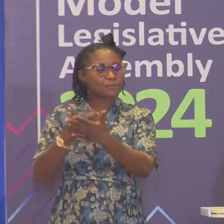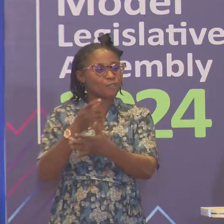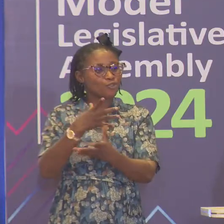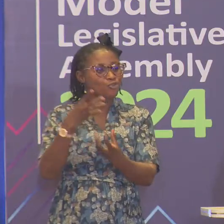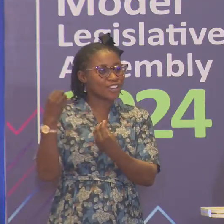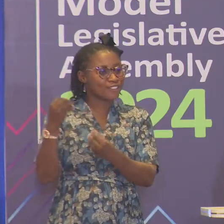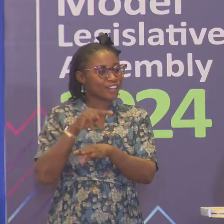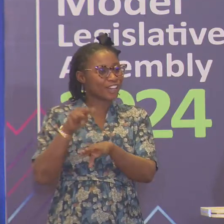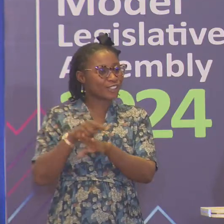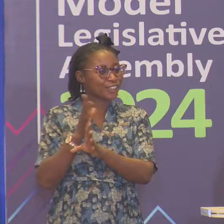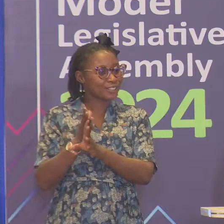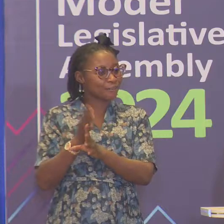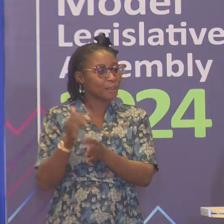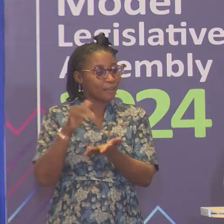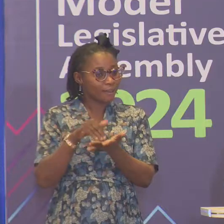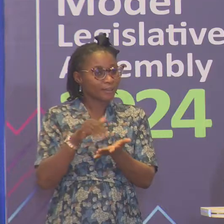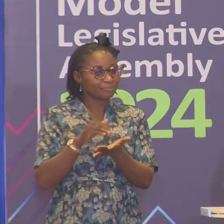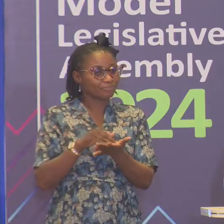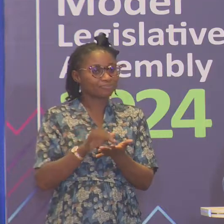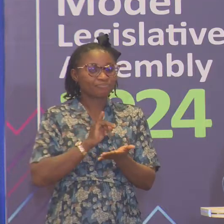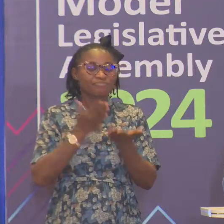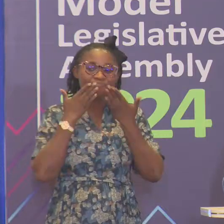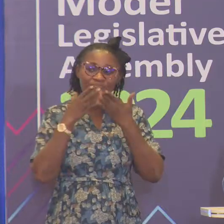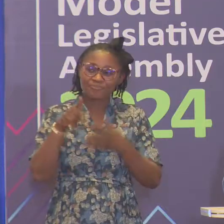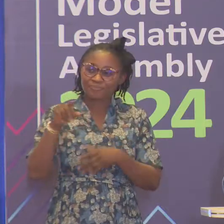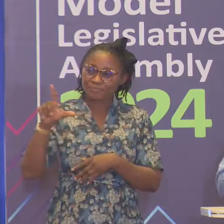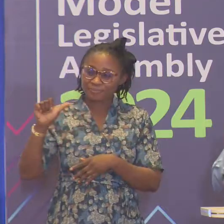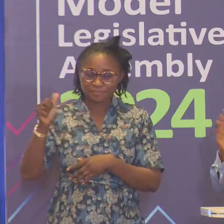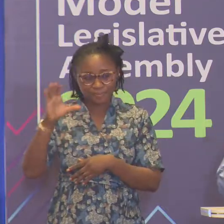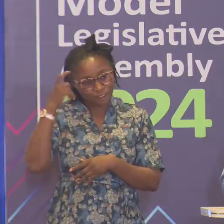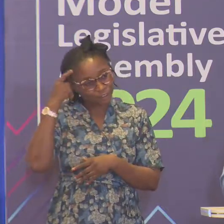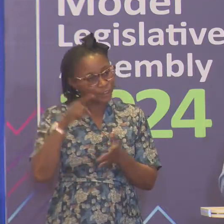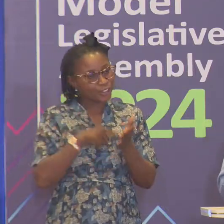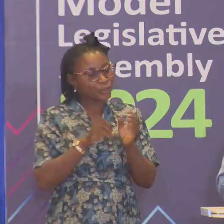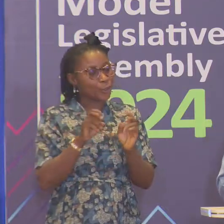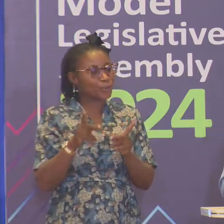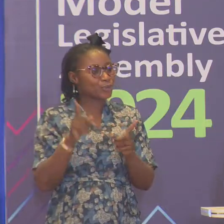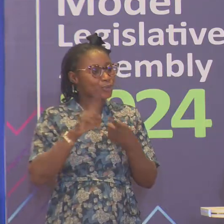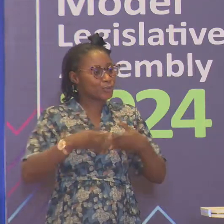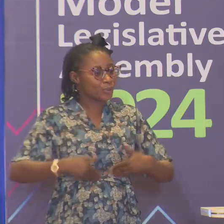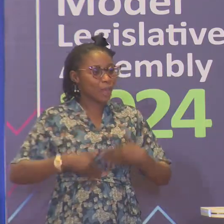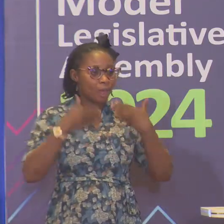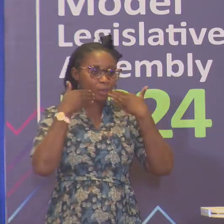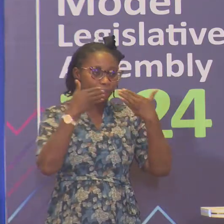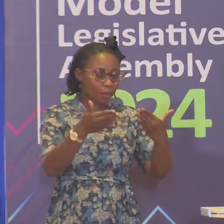the National Assembly. So once again, I want to thank Plac for this opportunity given to our youth. Thank you so much.